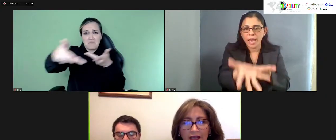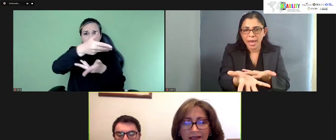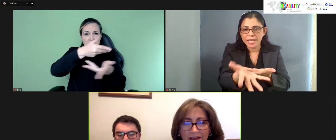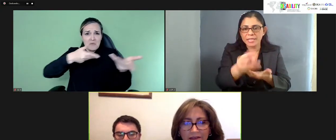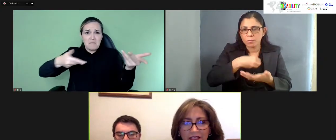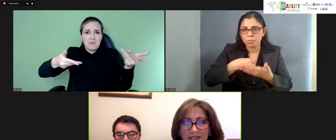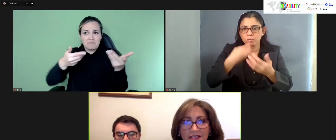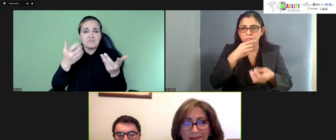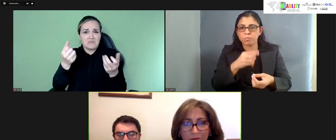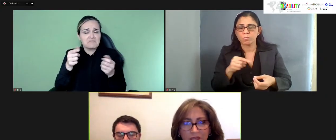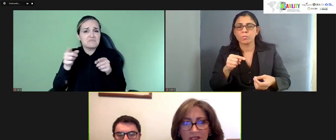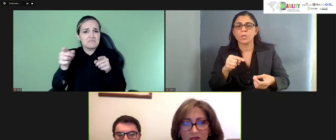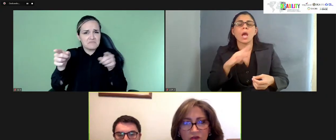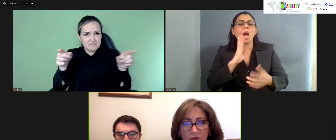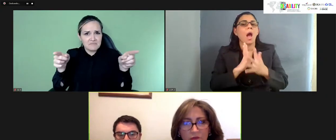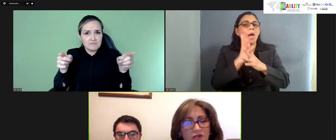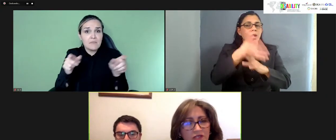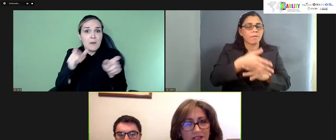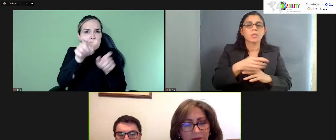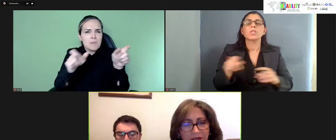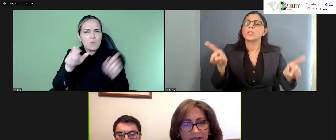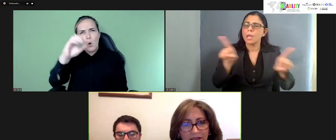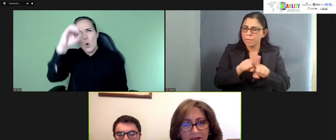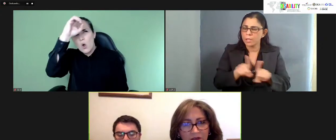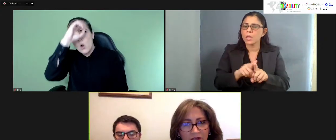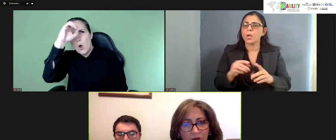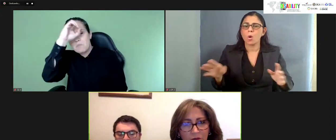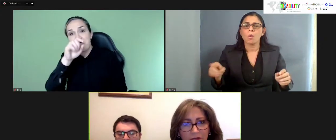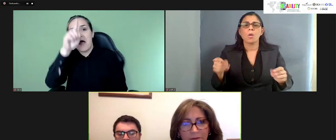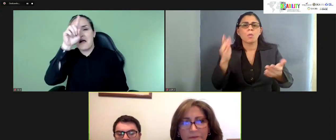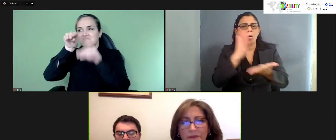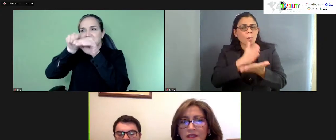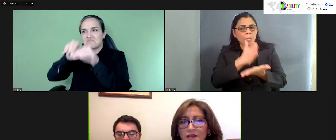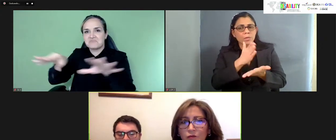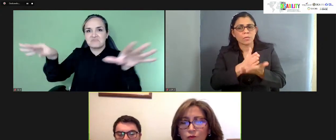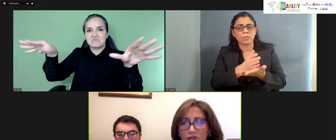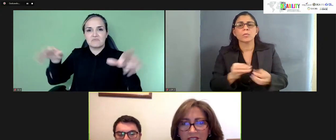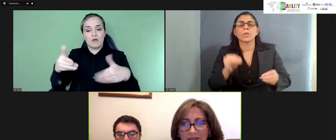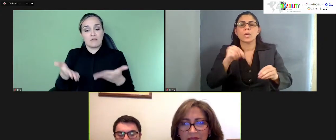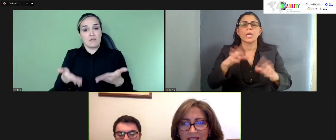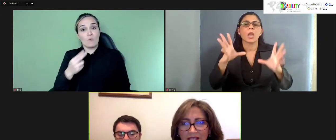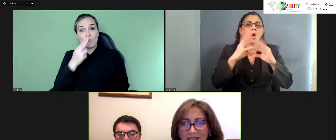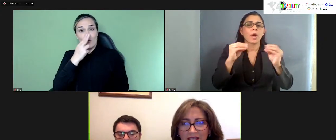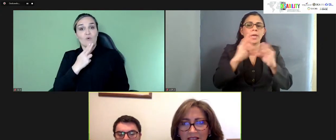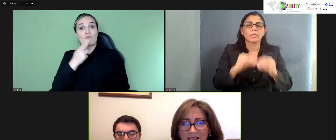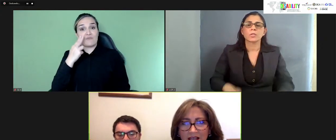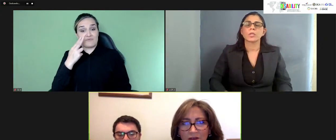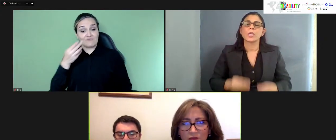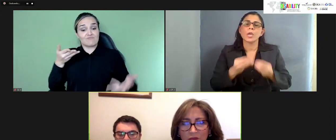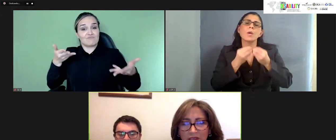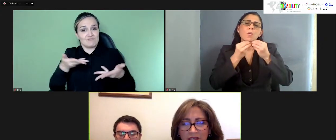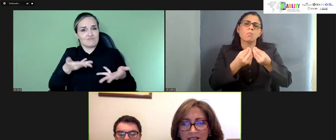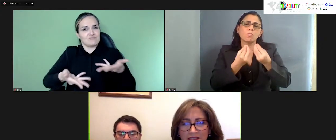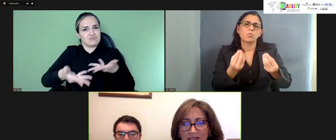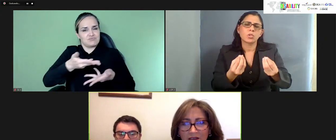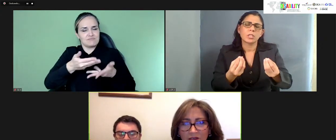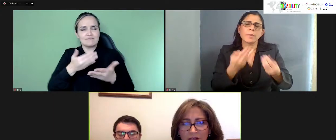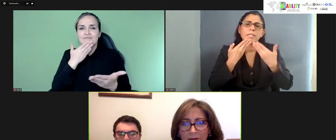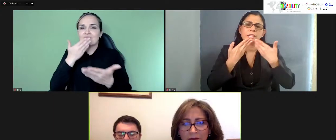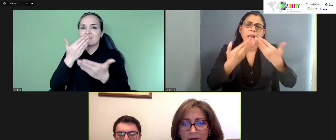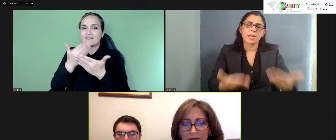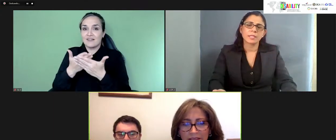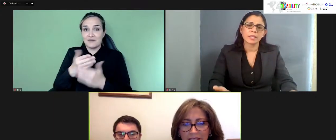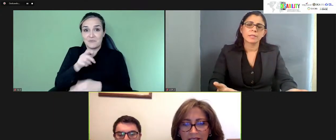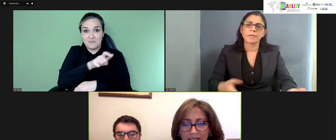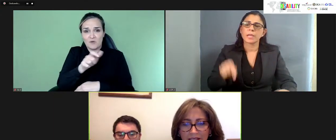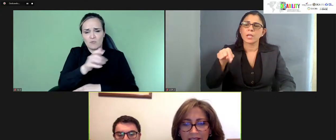that we are collecting through the commitments that are generated in the summit so thank you very much to